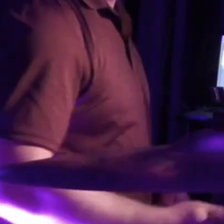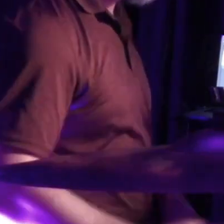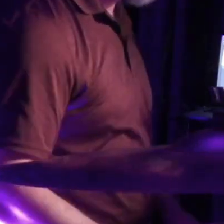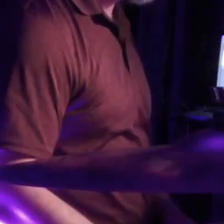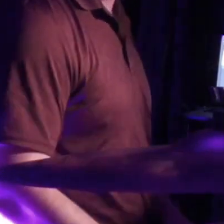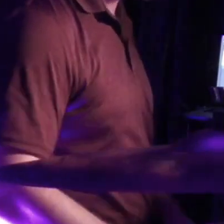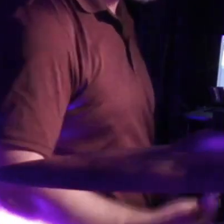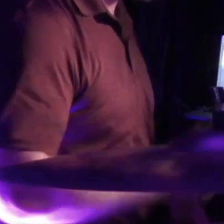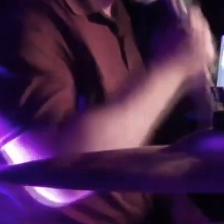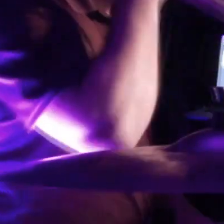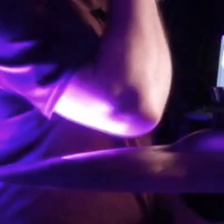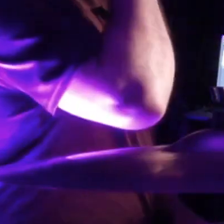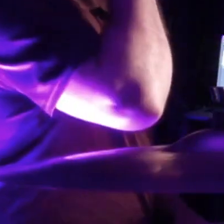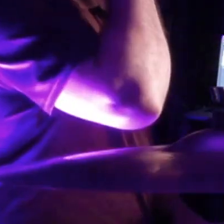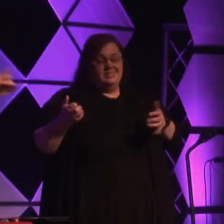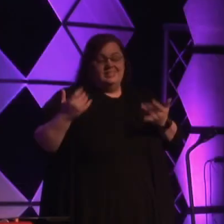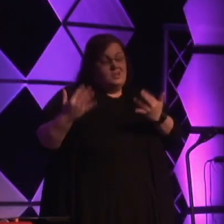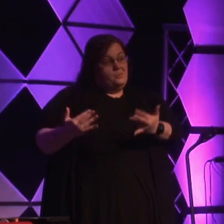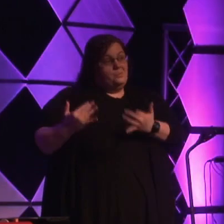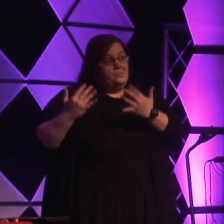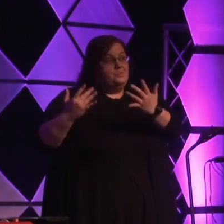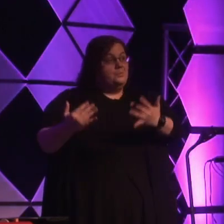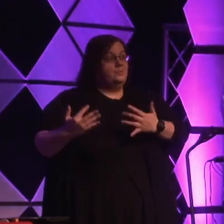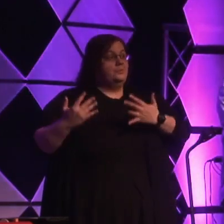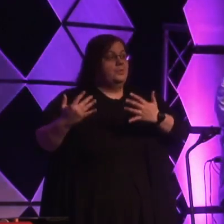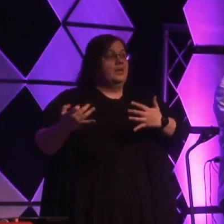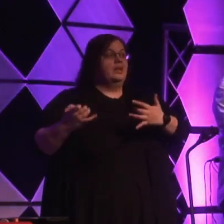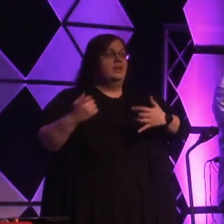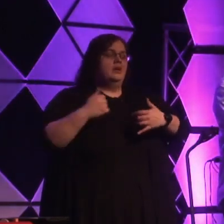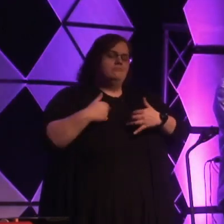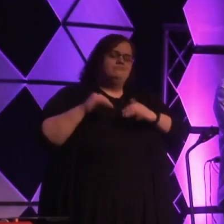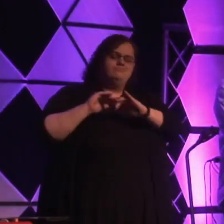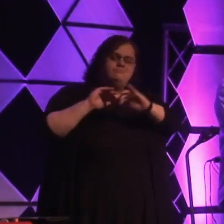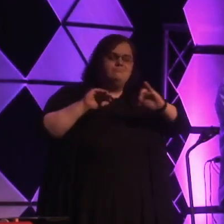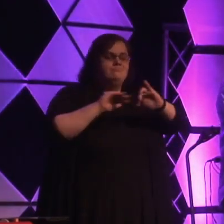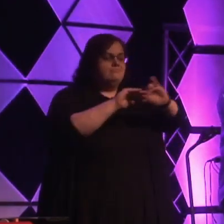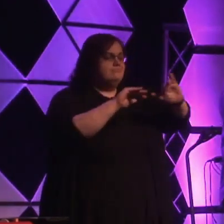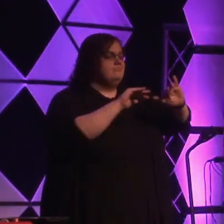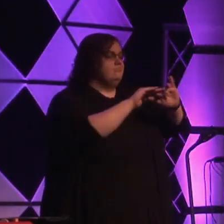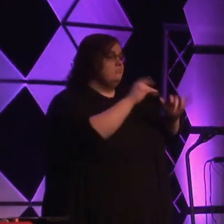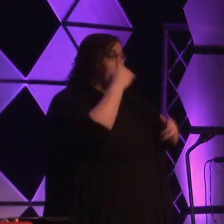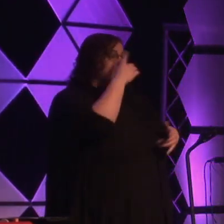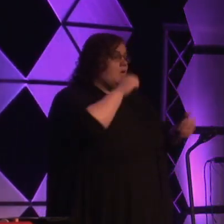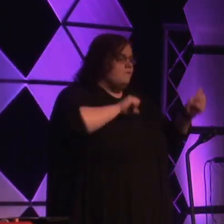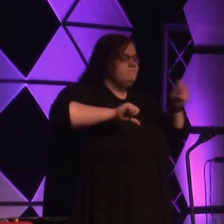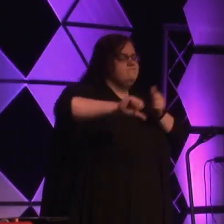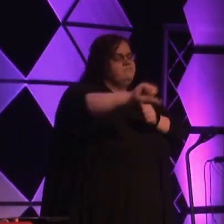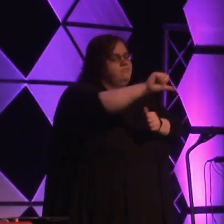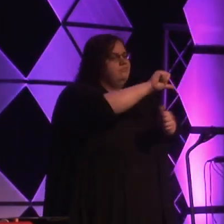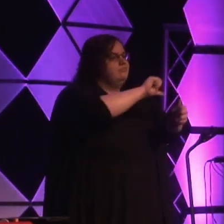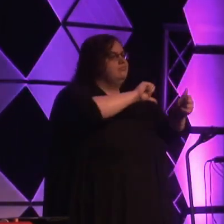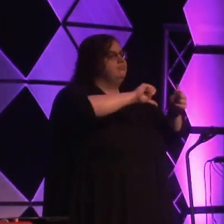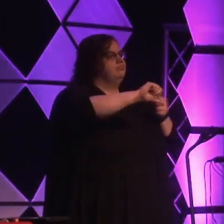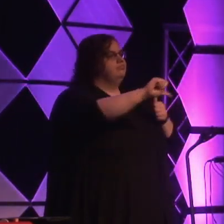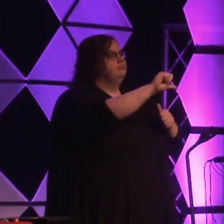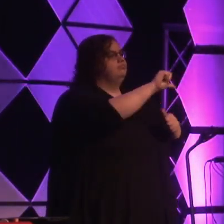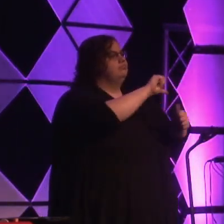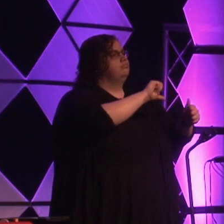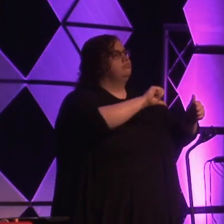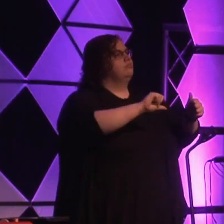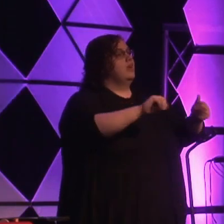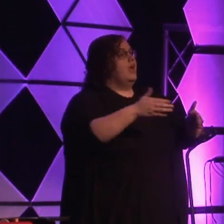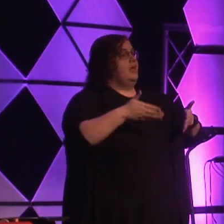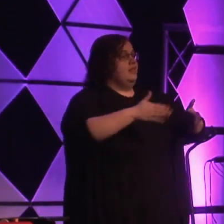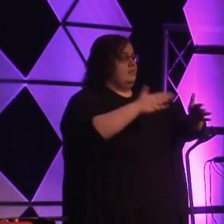There's an empty seat waiting next to me. We gotta make some room for each